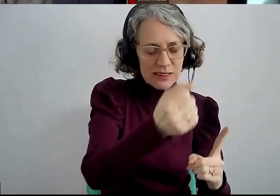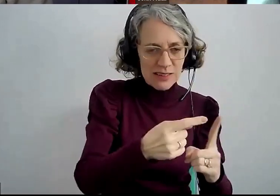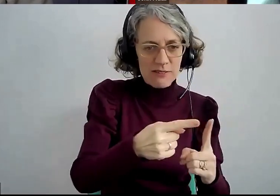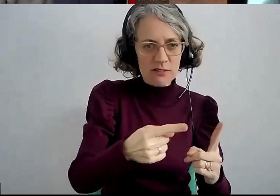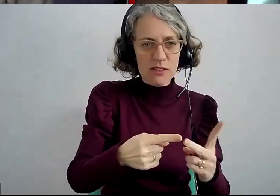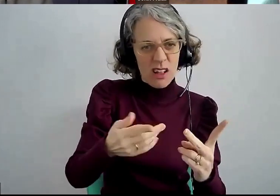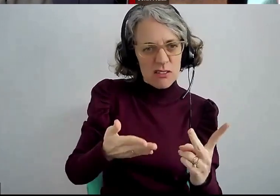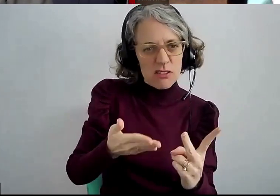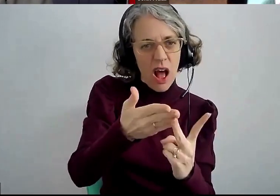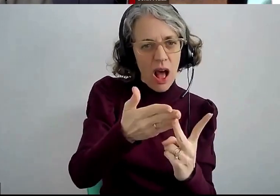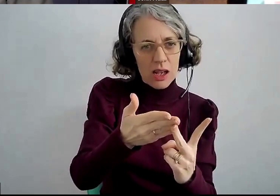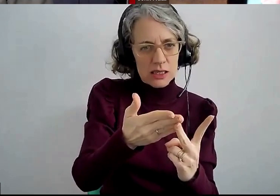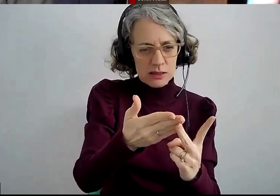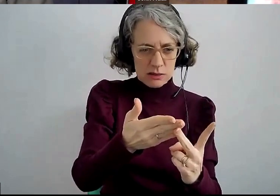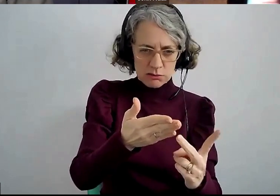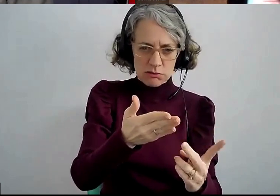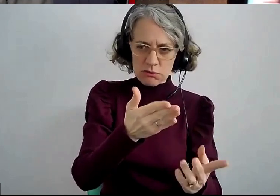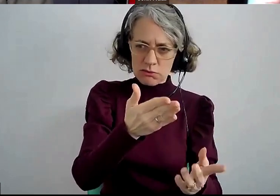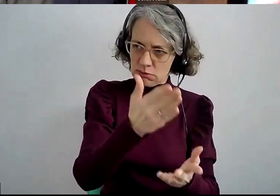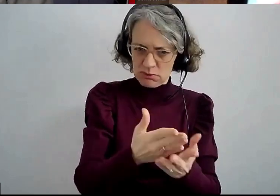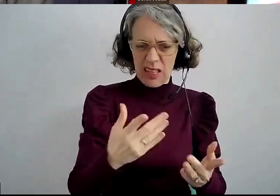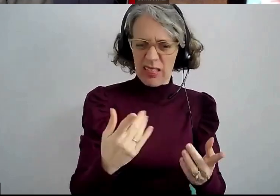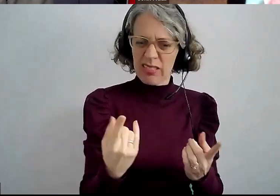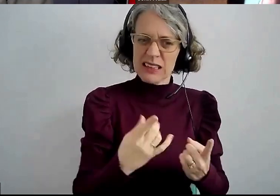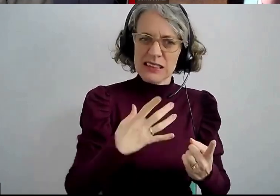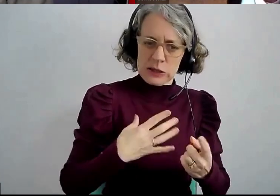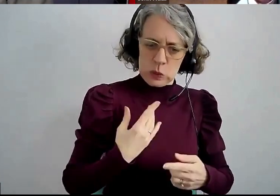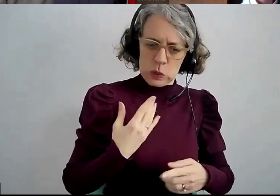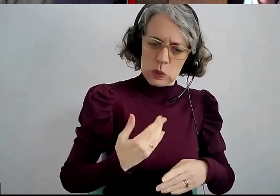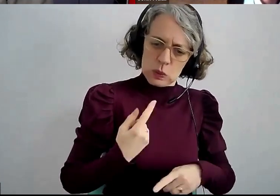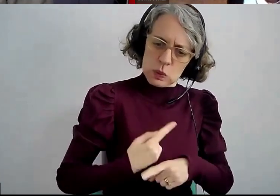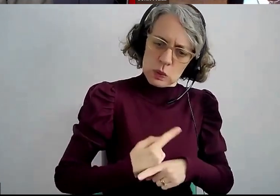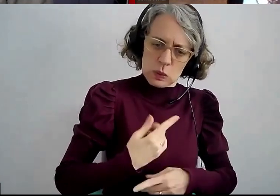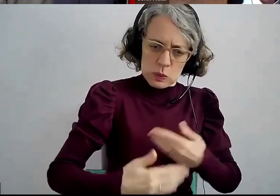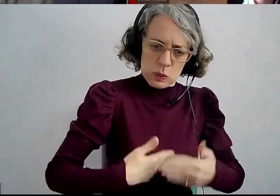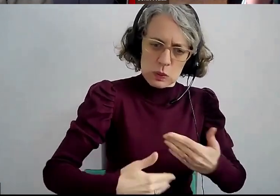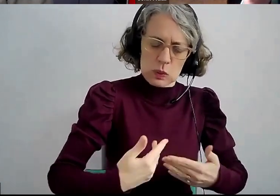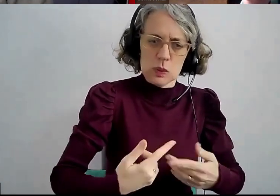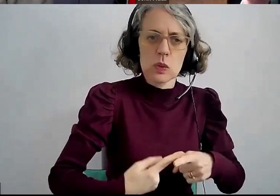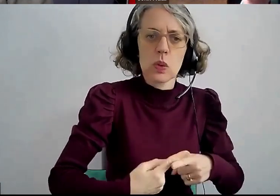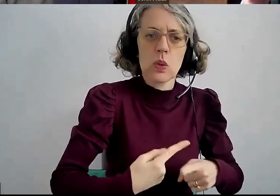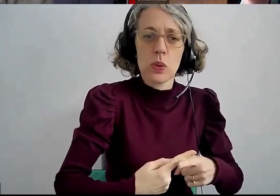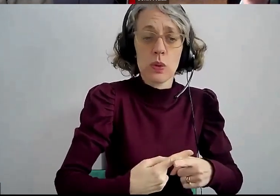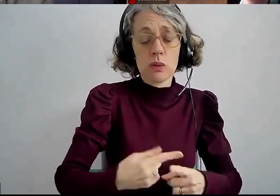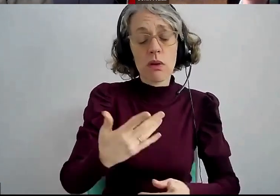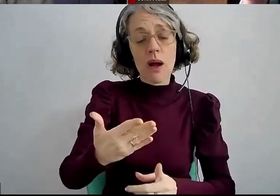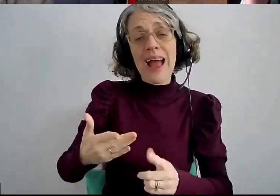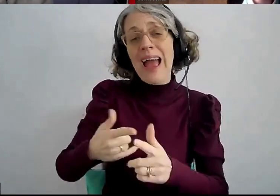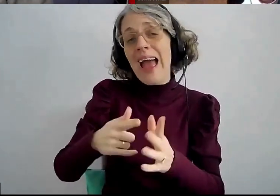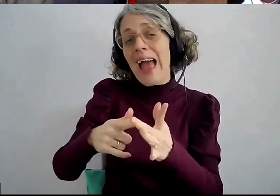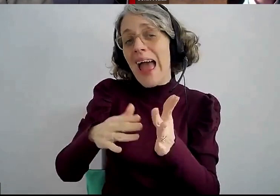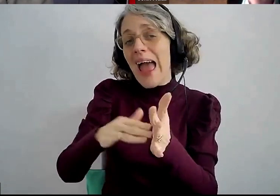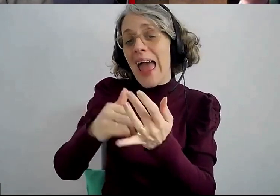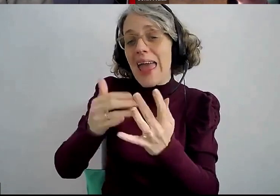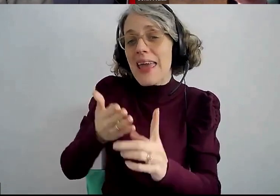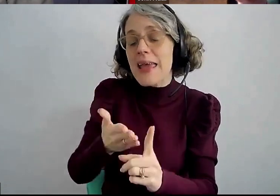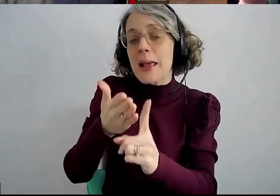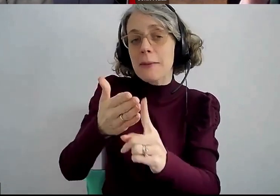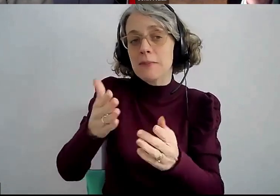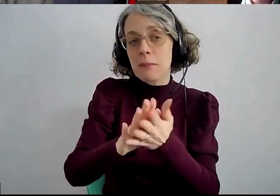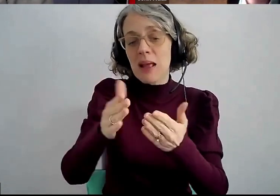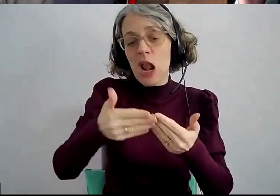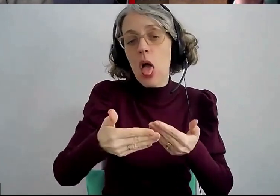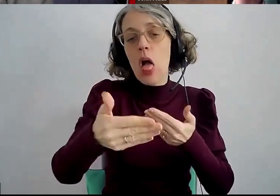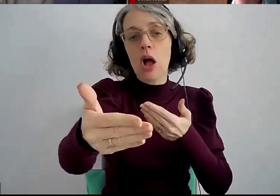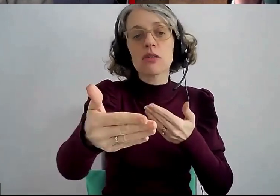tangible things that need to be done quite soon, aims, which are longer term and